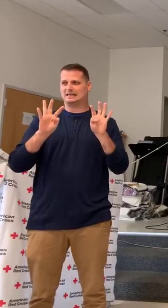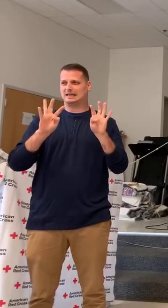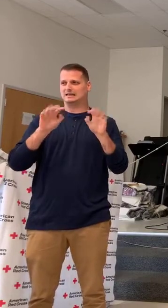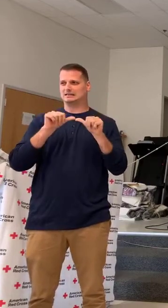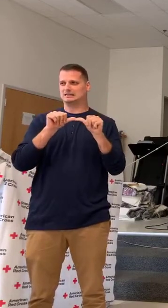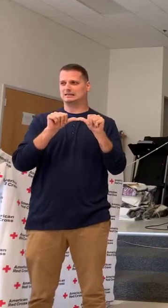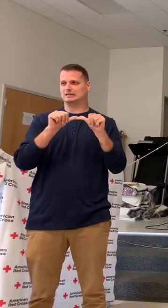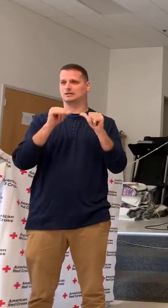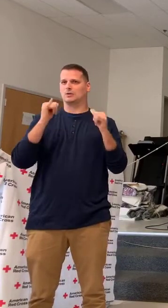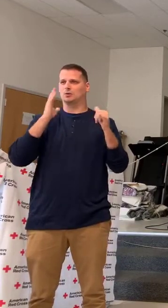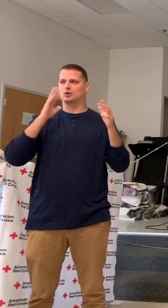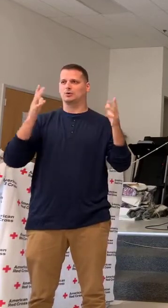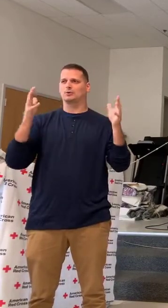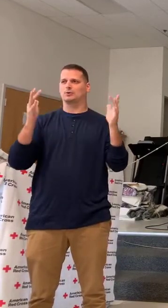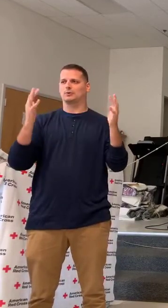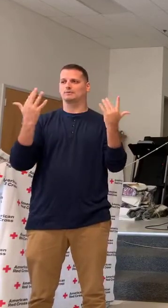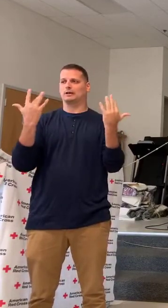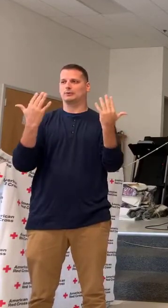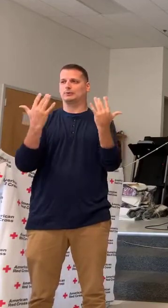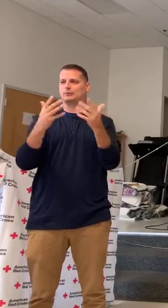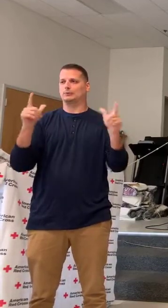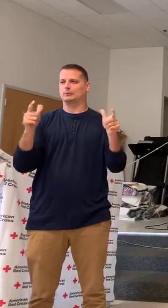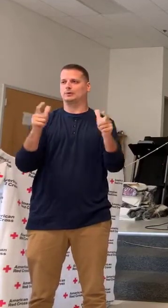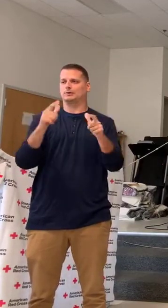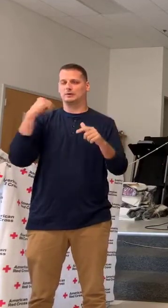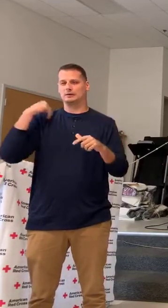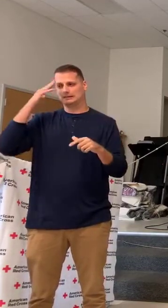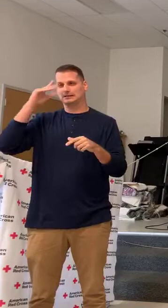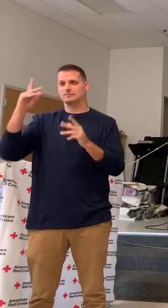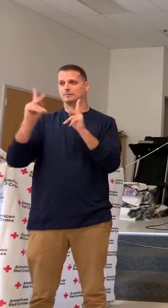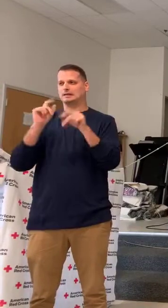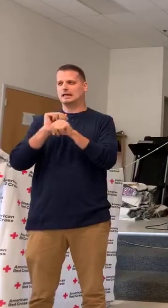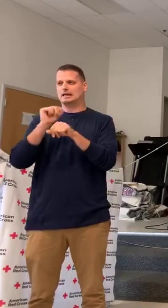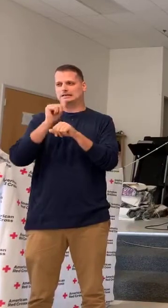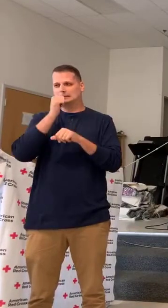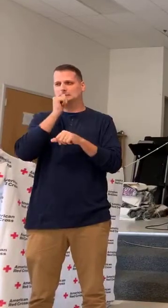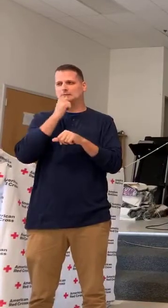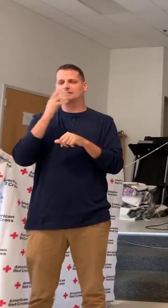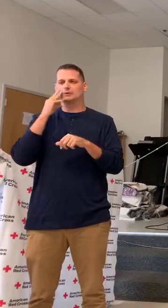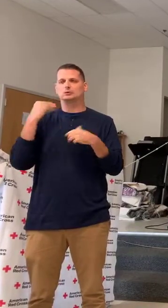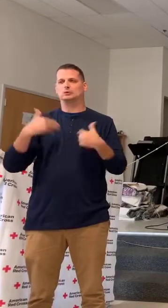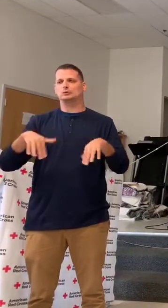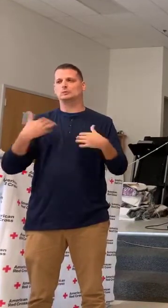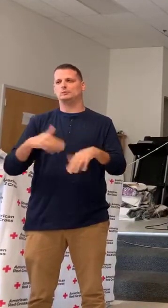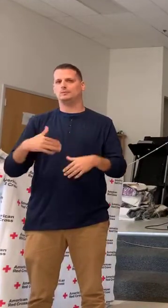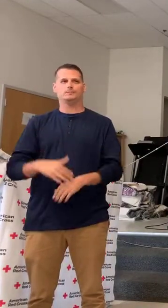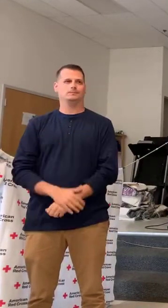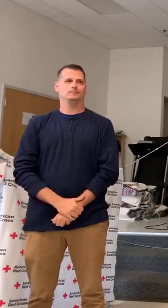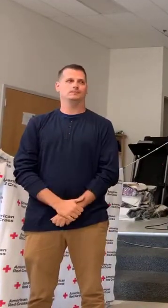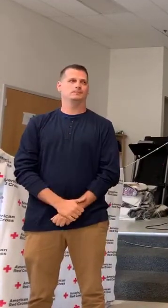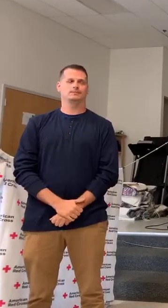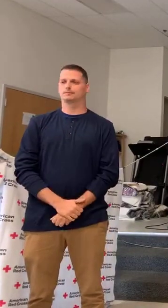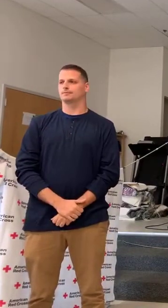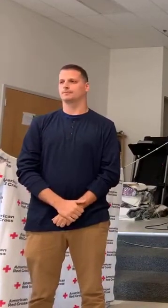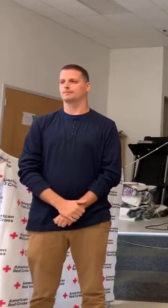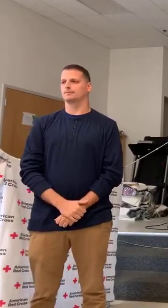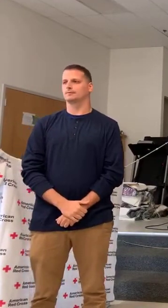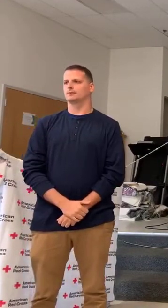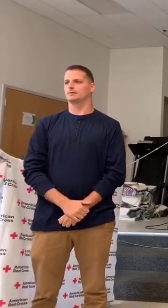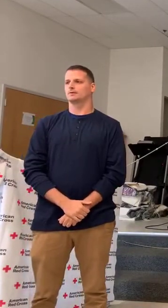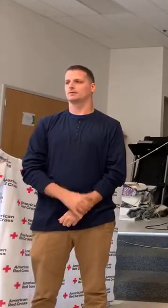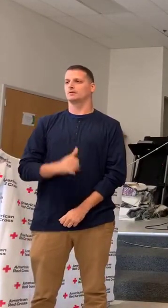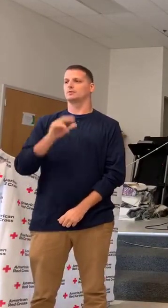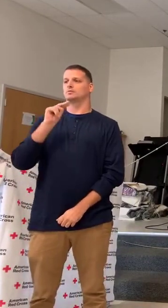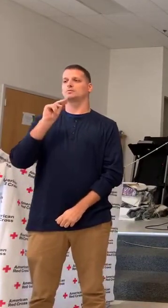you, because we know you've been through enough. I'm going to introduce Ensign Commander Norm McDonald. Tom and Norm are both